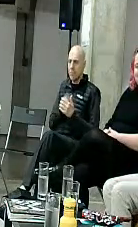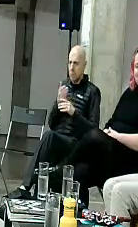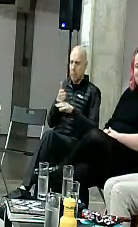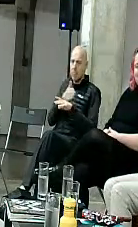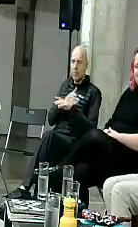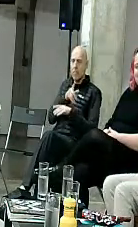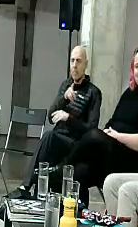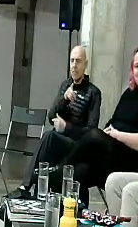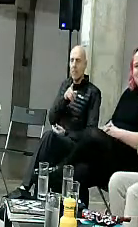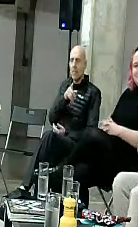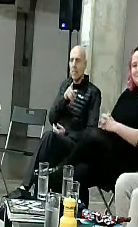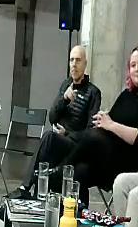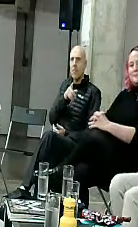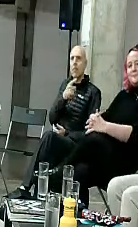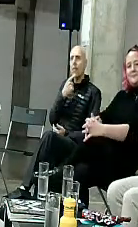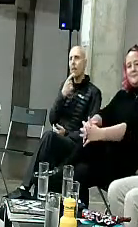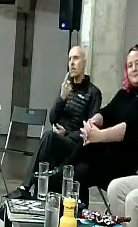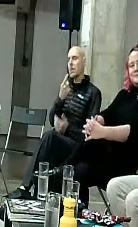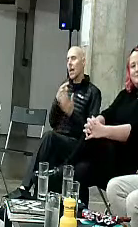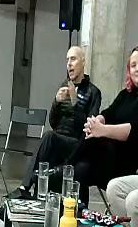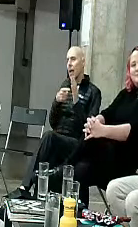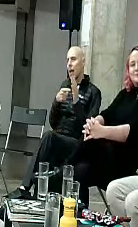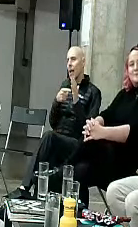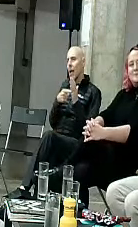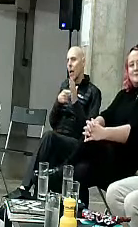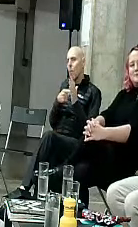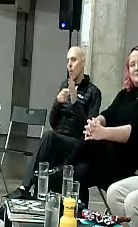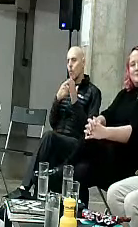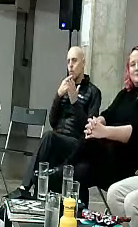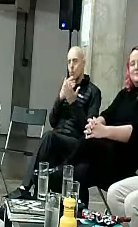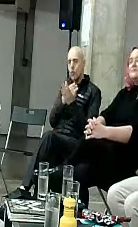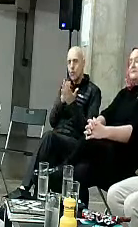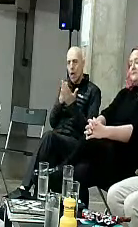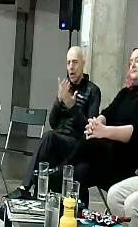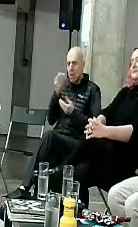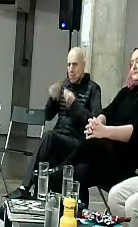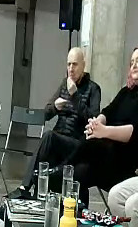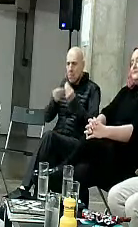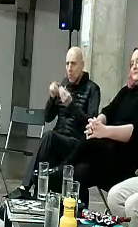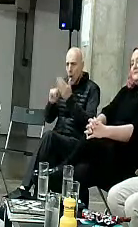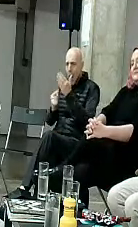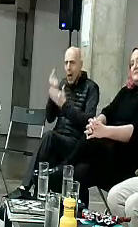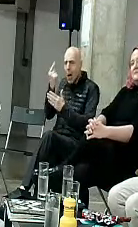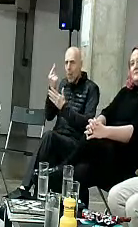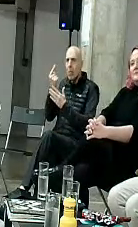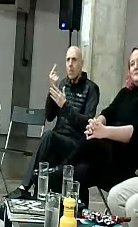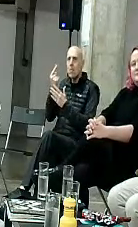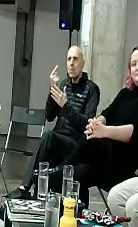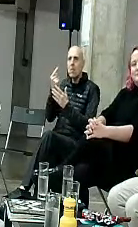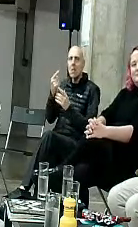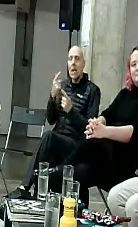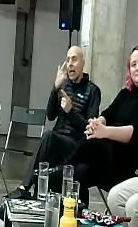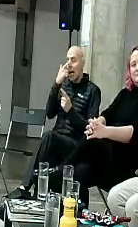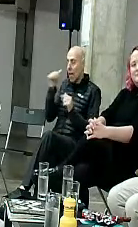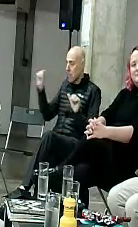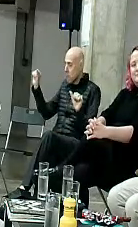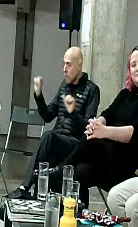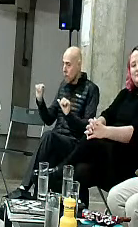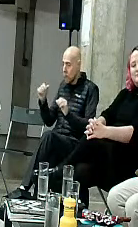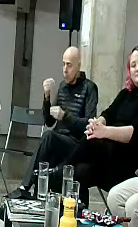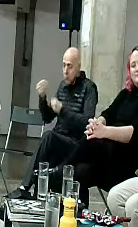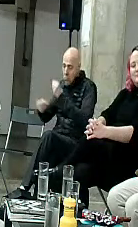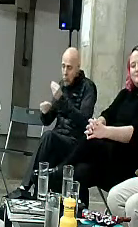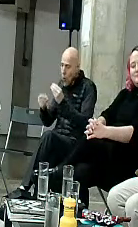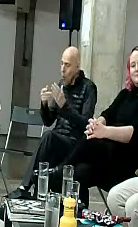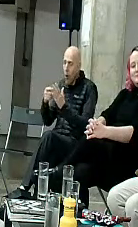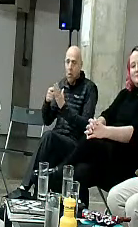that it's important perhaps to share some of the story around what happened, but that can be in as little or as much detail as you would like